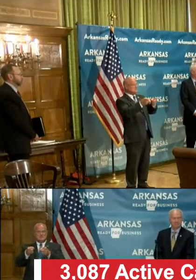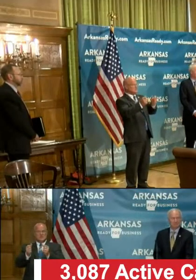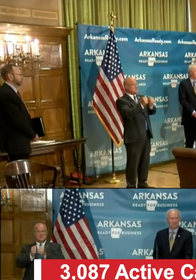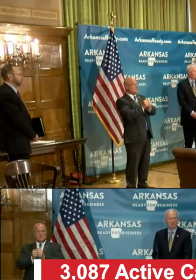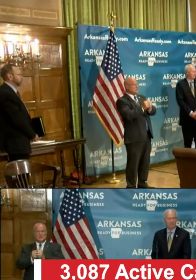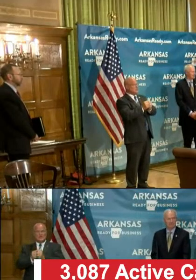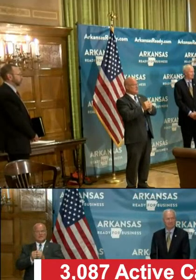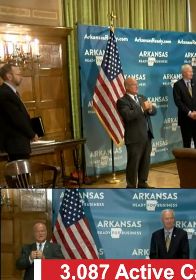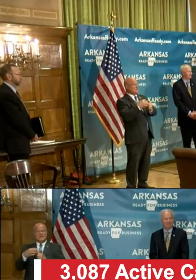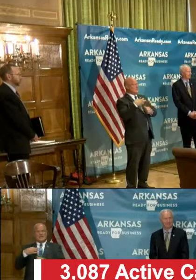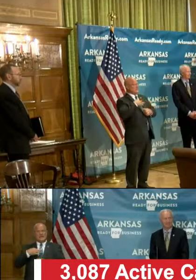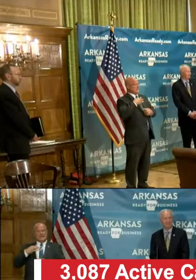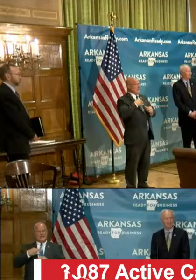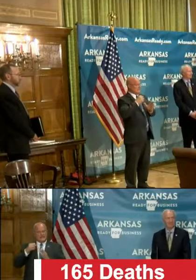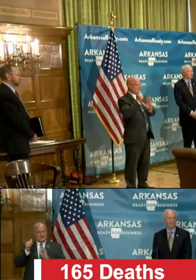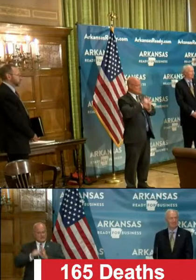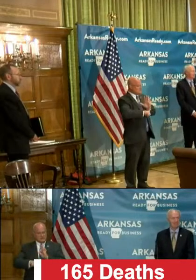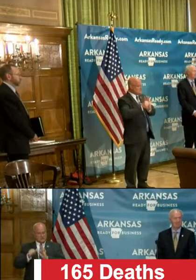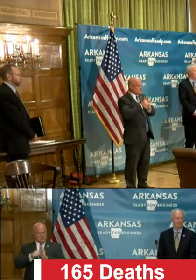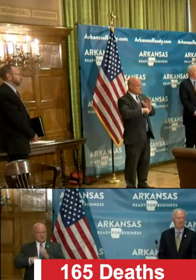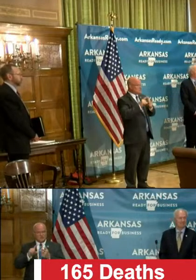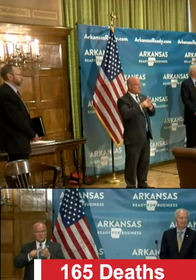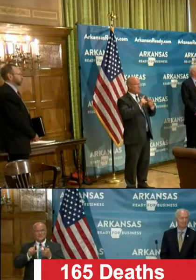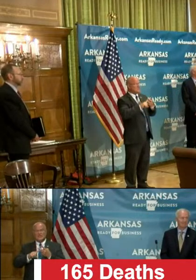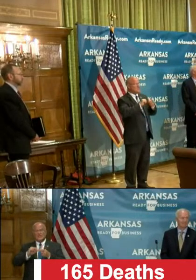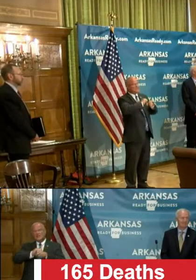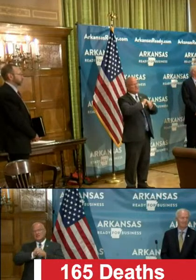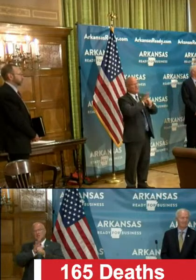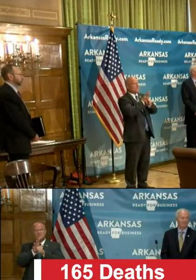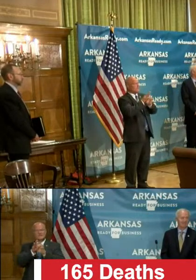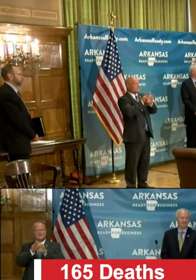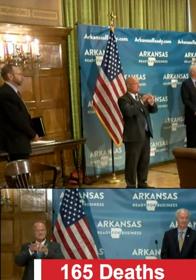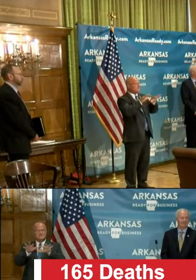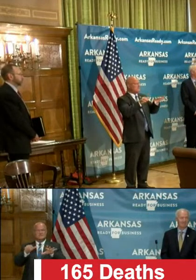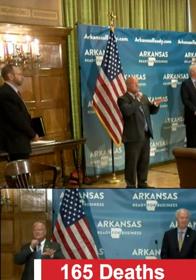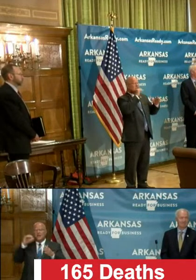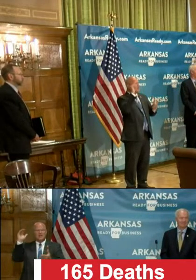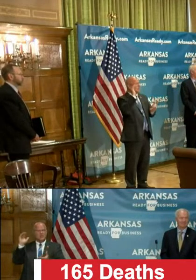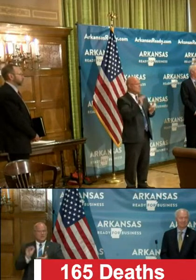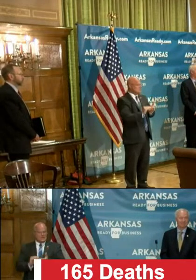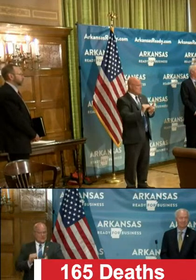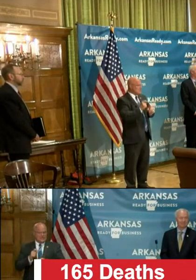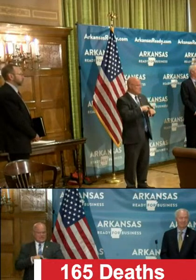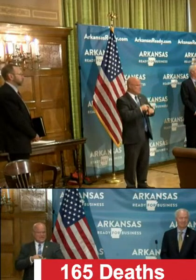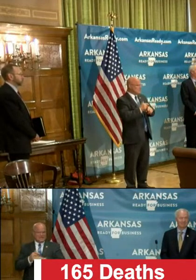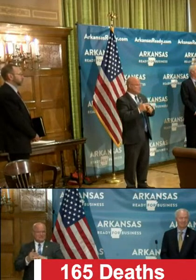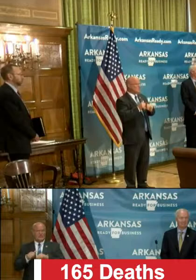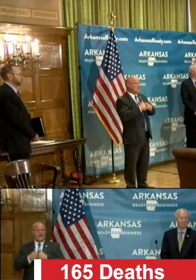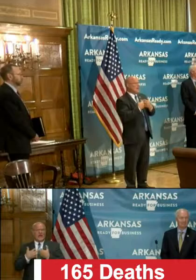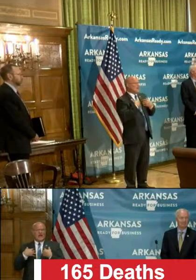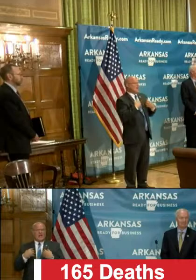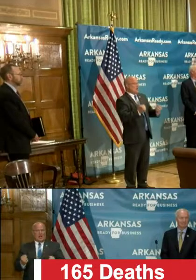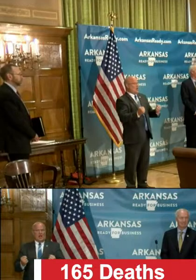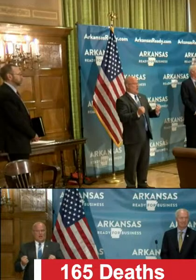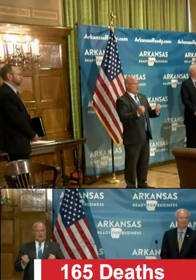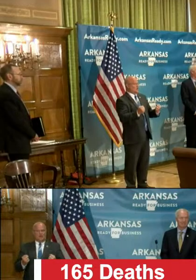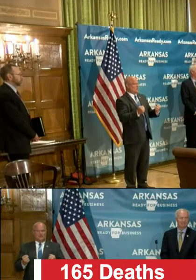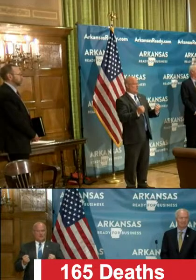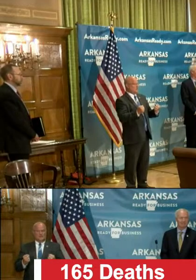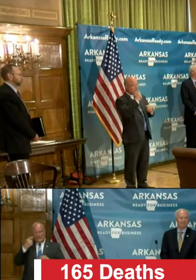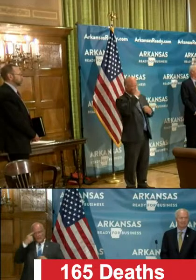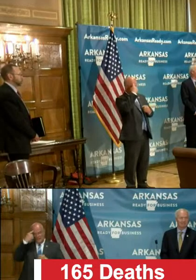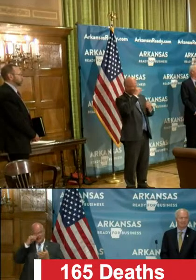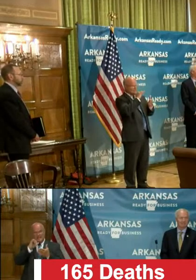the return of elective surgeries and the appearance of coronavirus cases not going down anytime soon, how confident are you